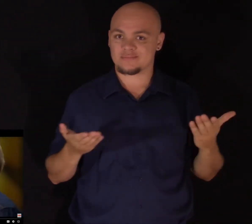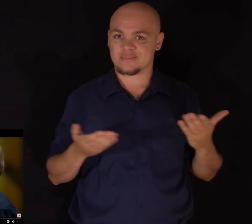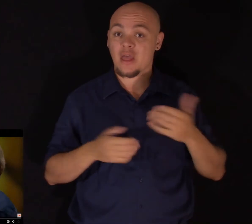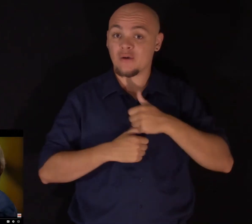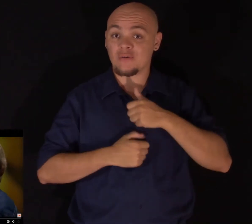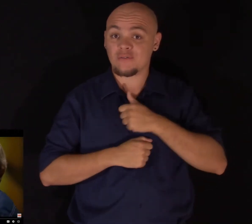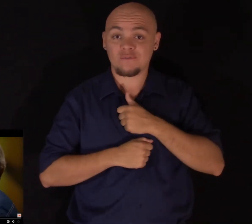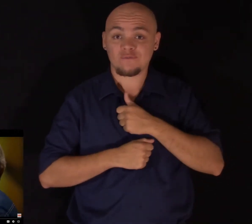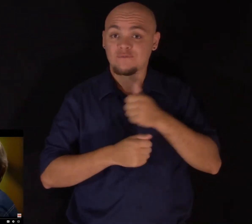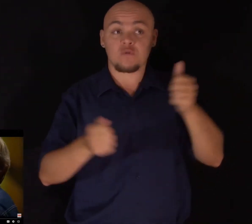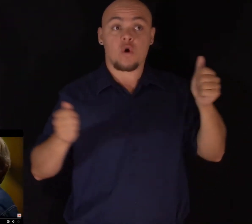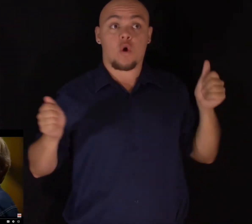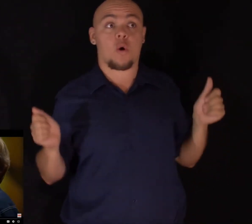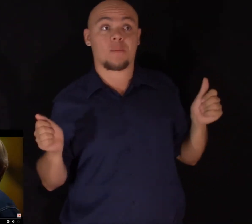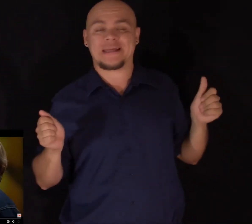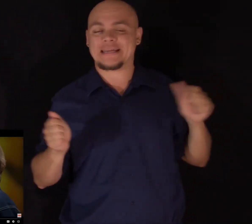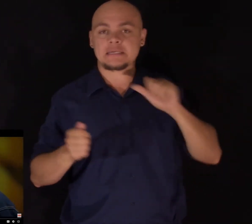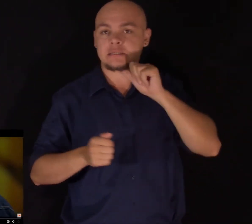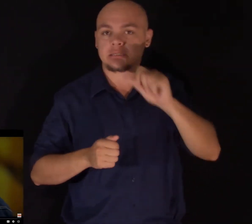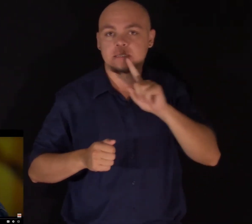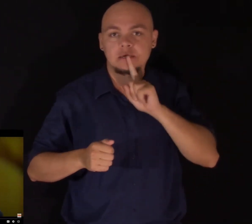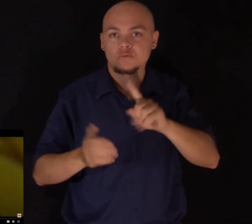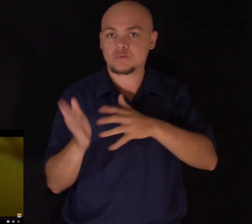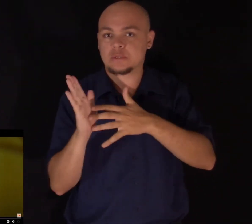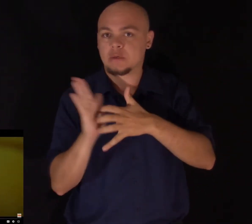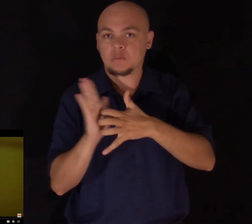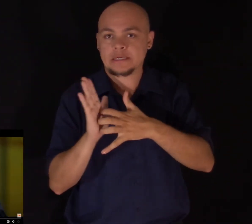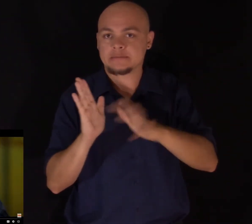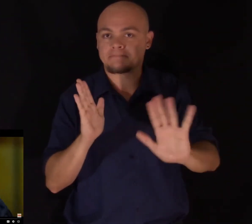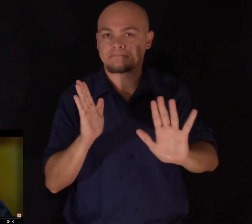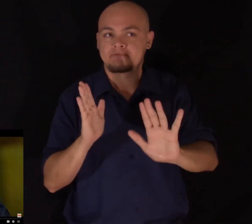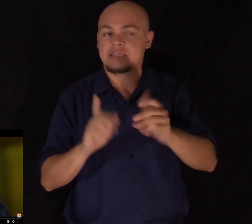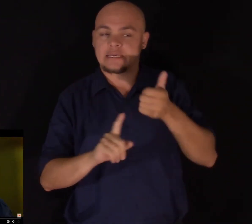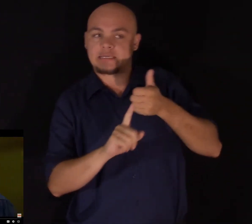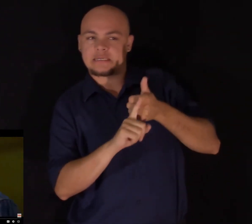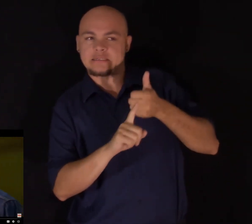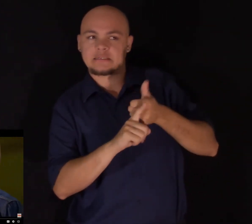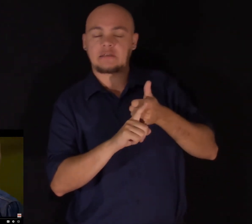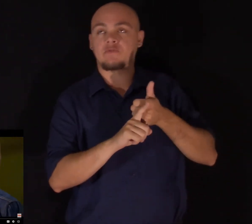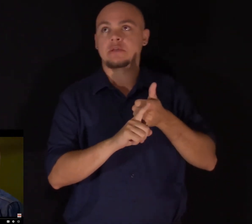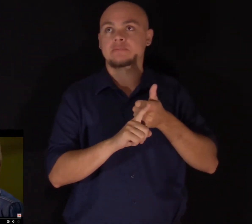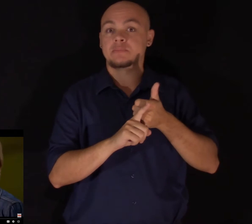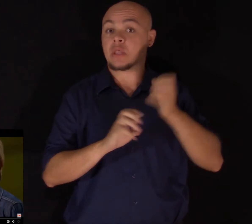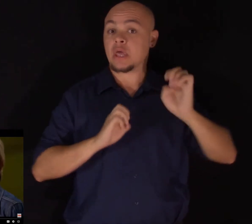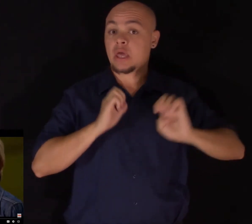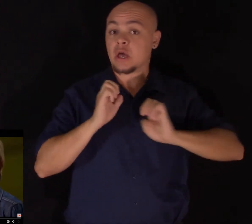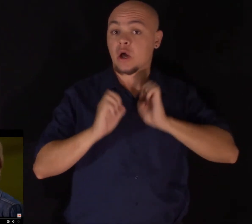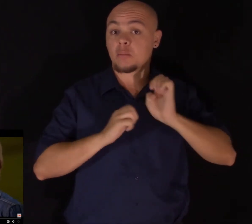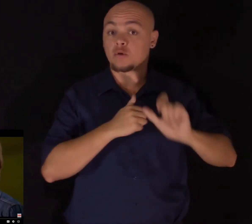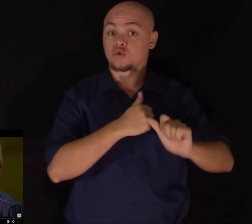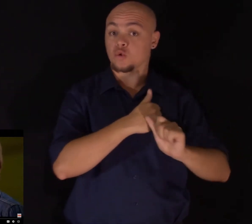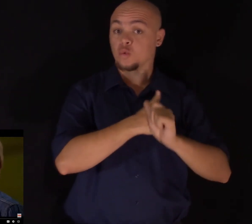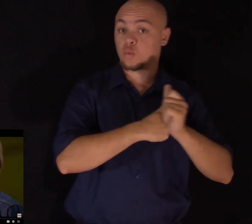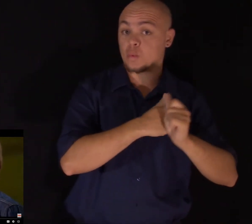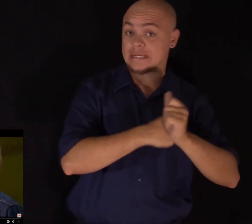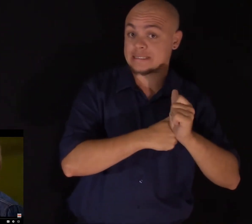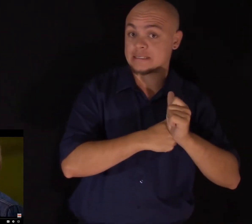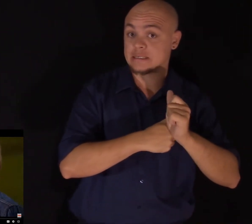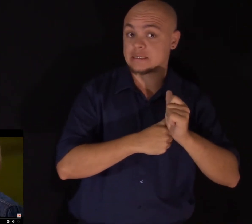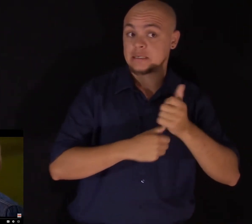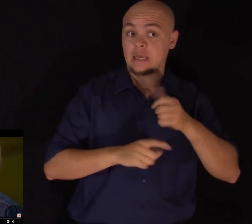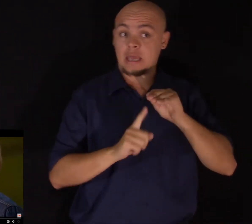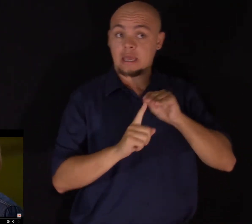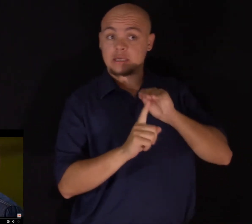Vulnerability is not weakness. I define vulnerability as emotional risk,